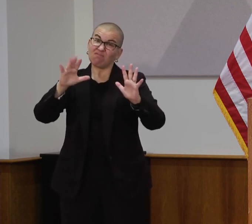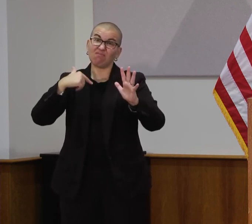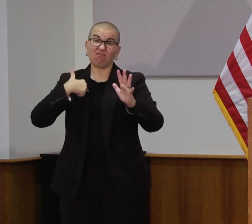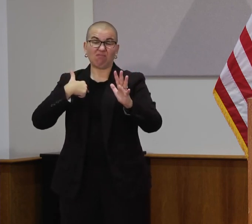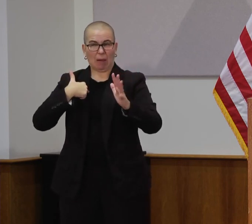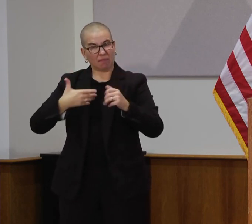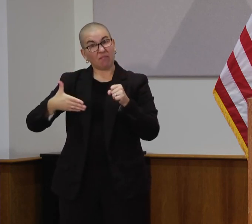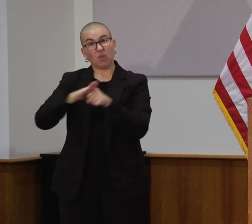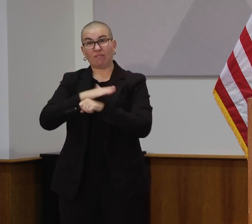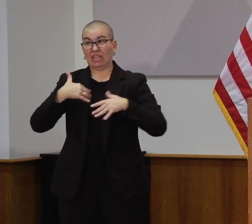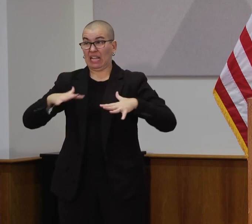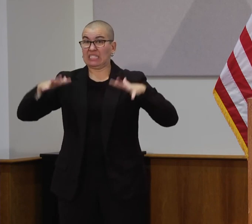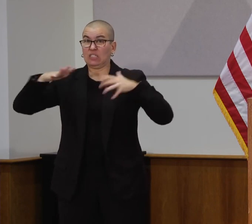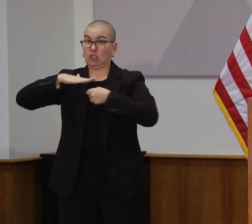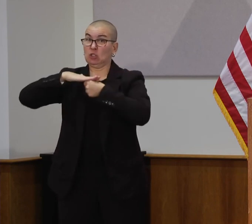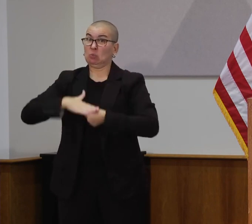thankfulness.